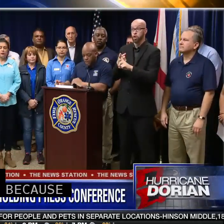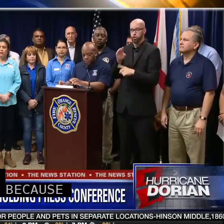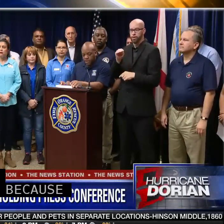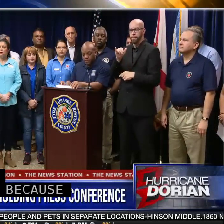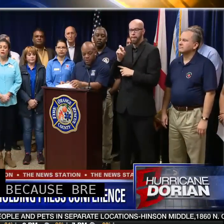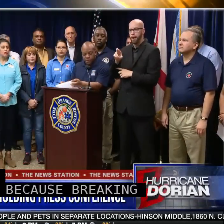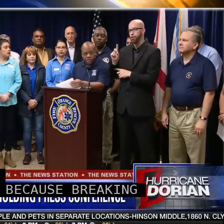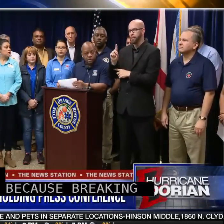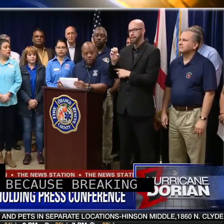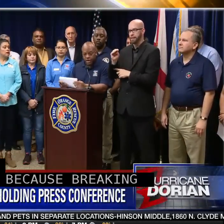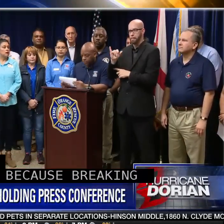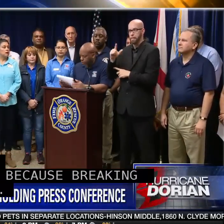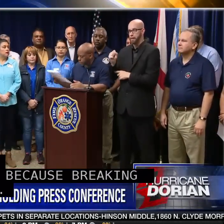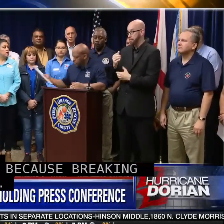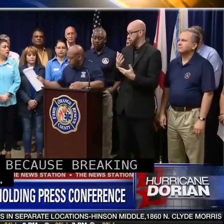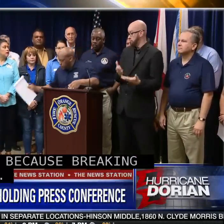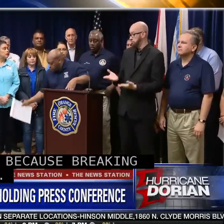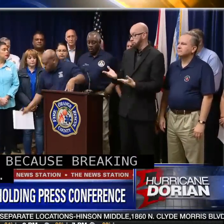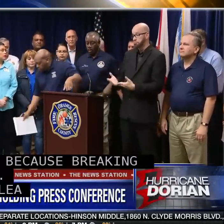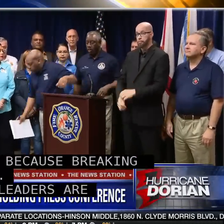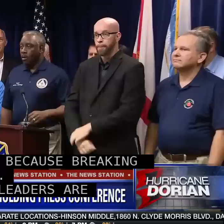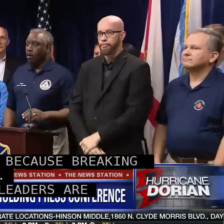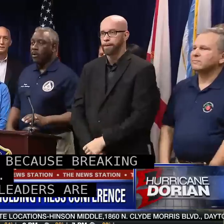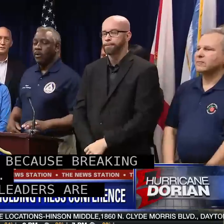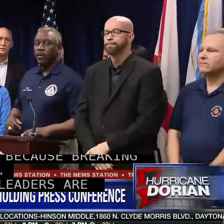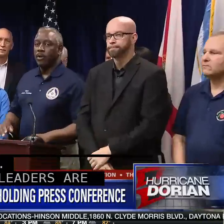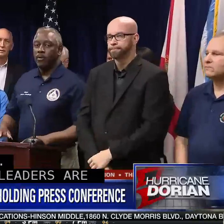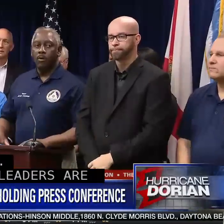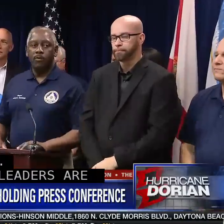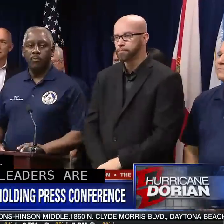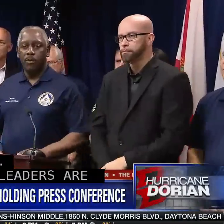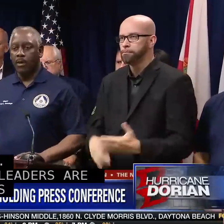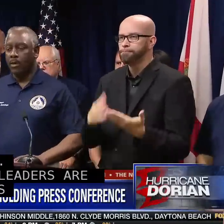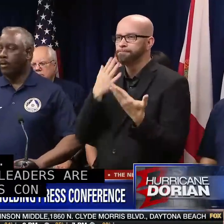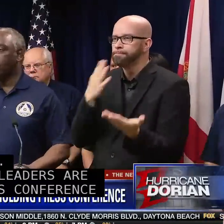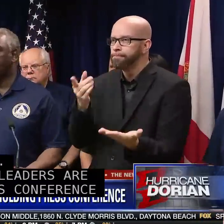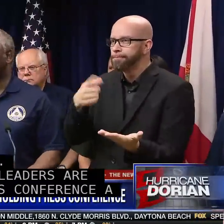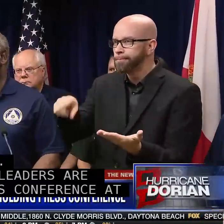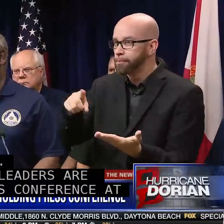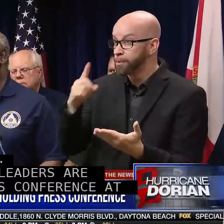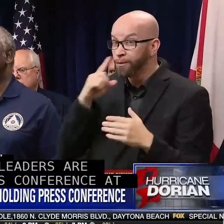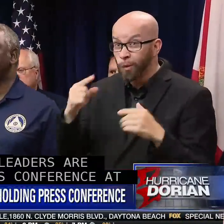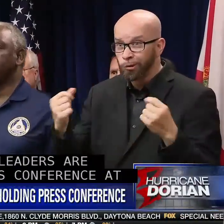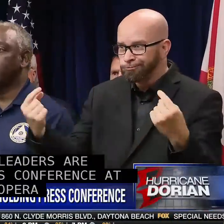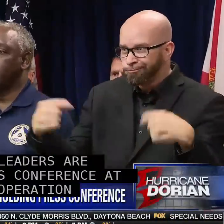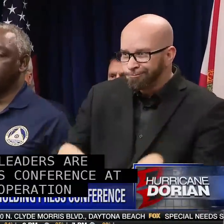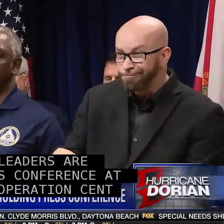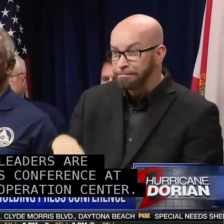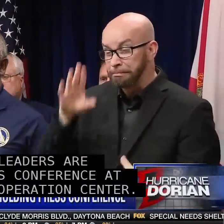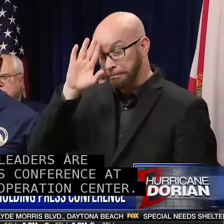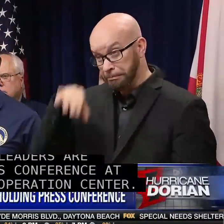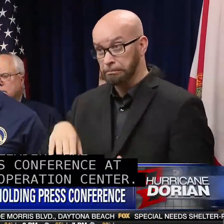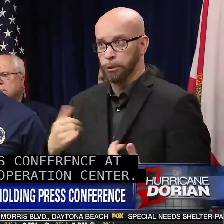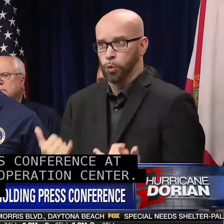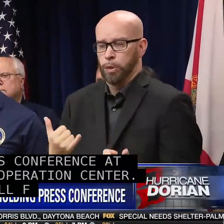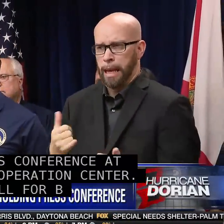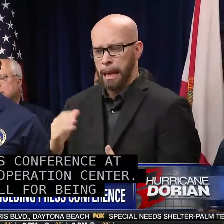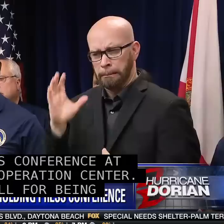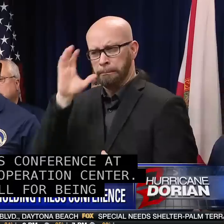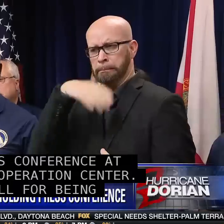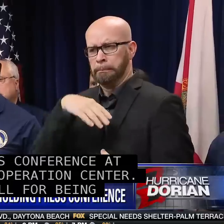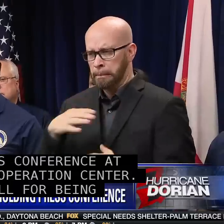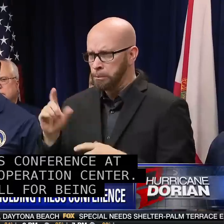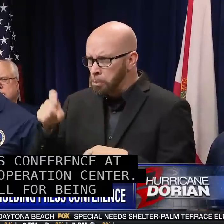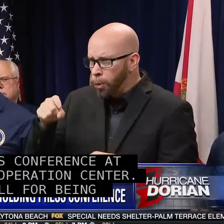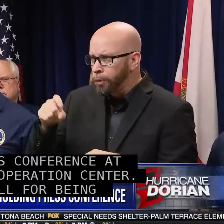at the Emergency Operations Center. Let's listen in right now. All right. Thank you all for being here, especially on this unusual Labor Day as